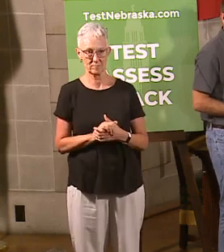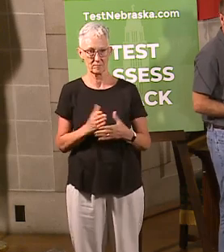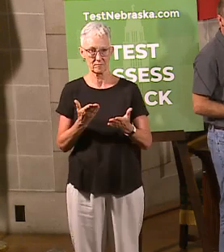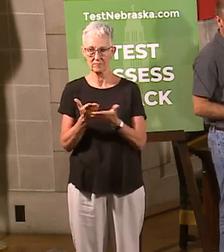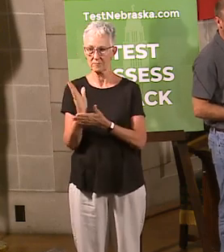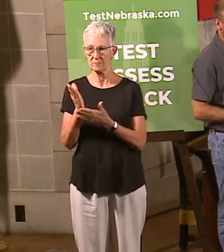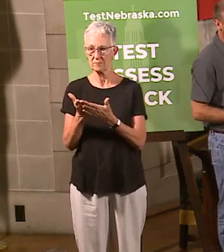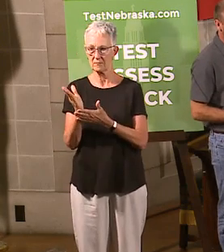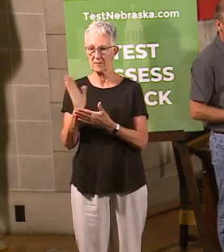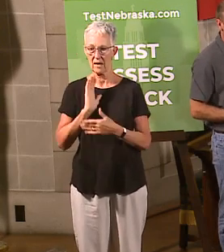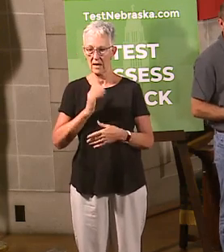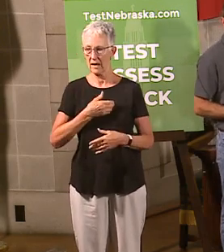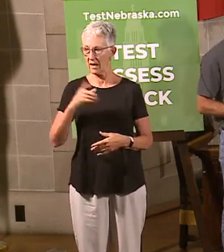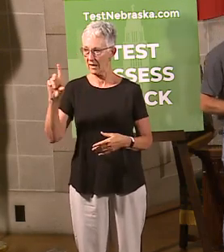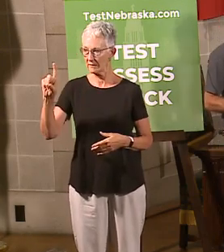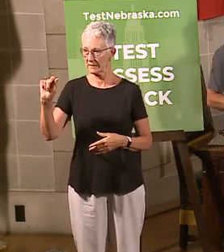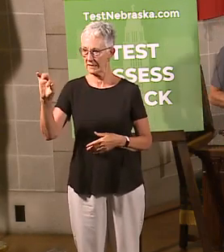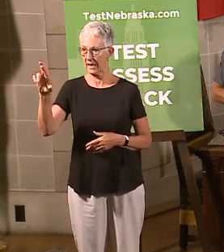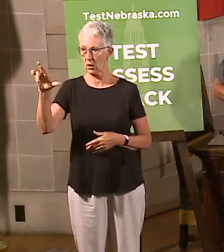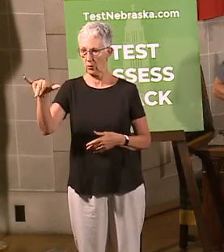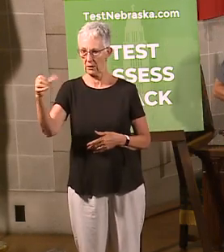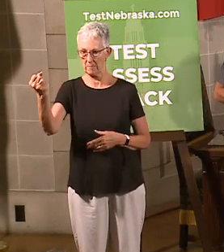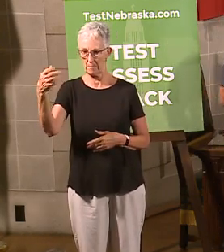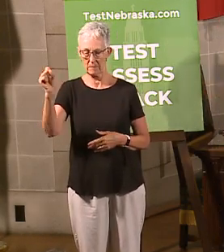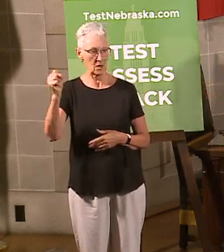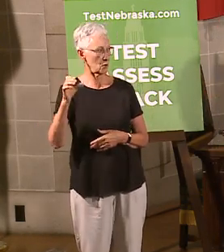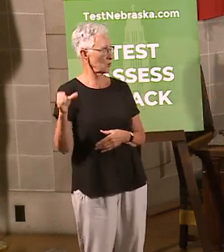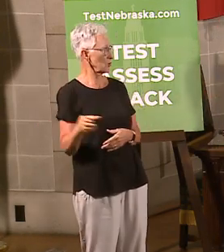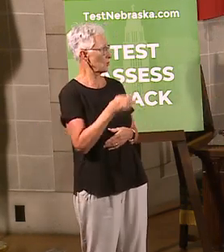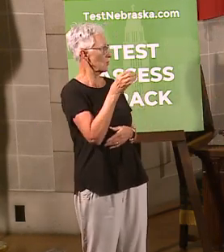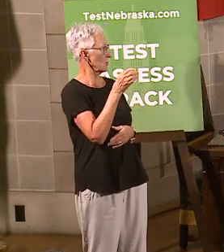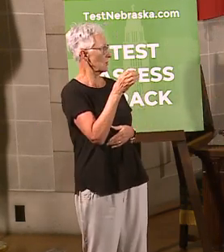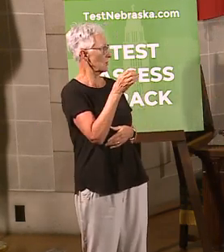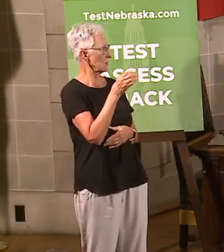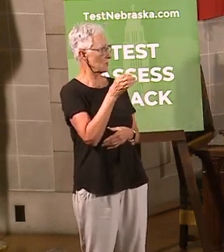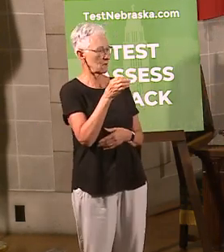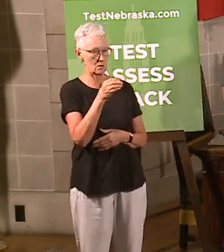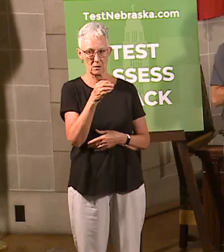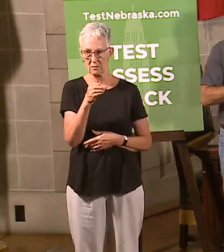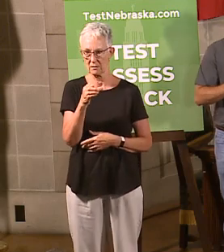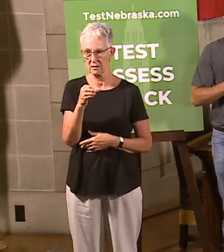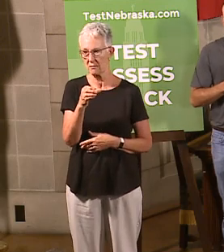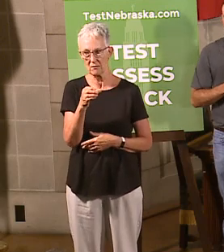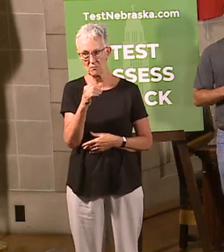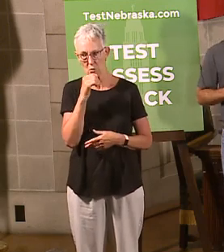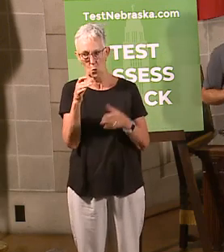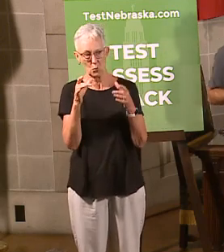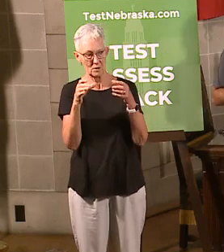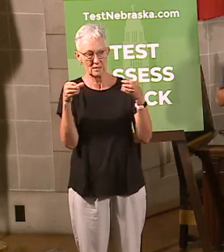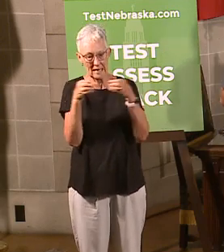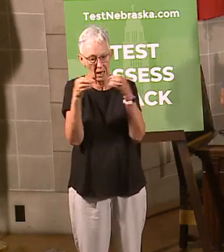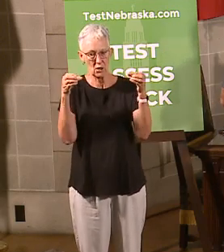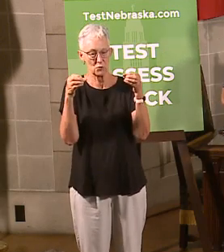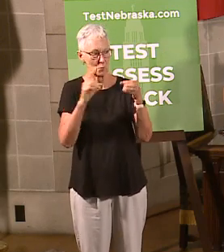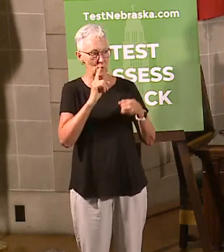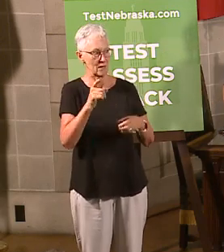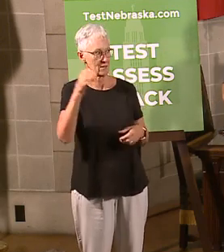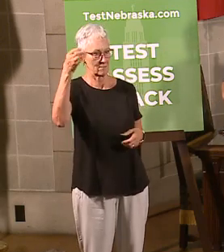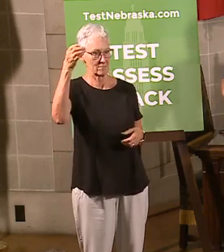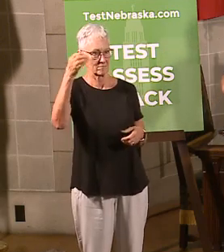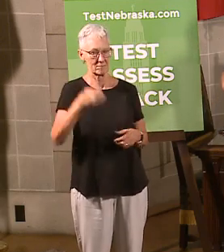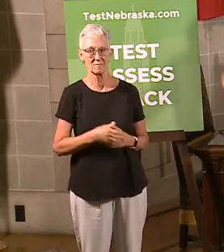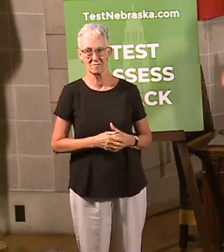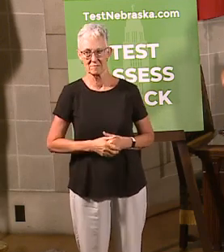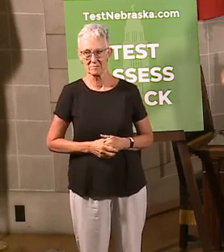do our dairy toast here. Cheers. Cheers. We're actually not gonna touch because, the whole coronavirus thing. All right, cheers.